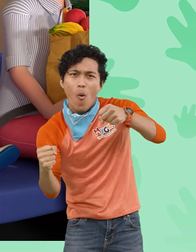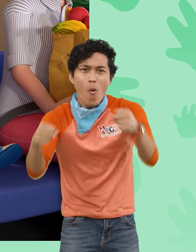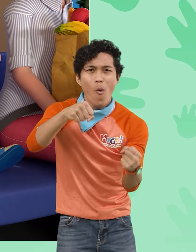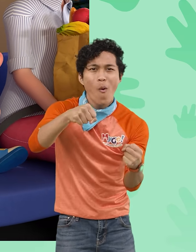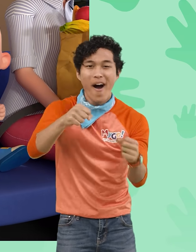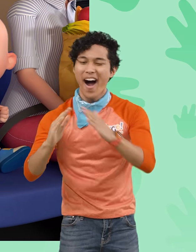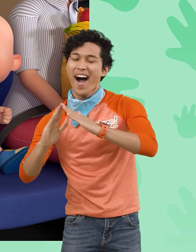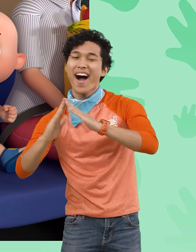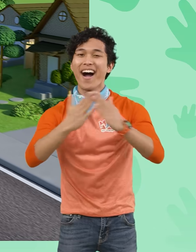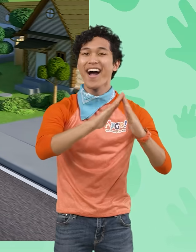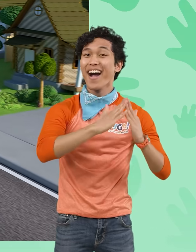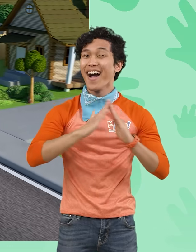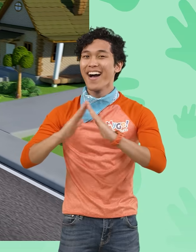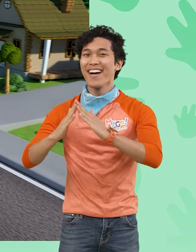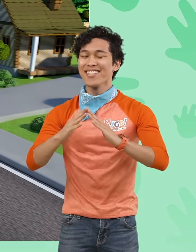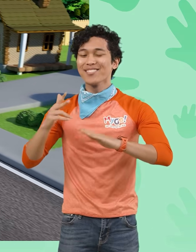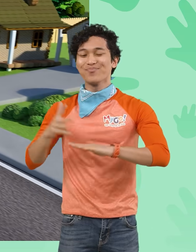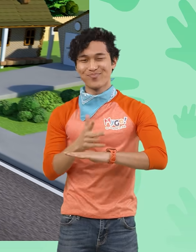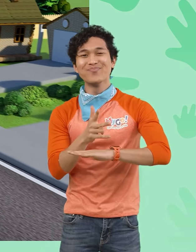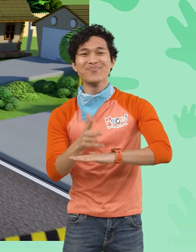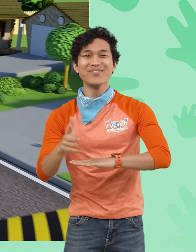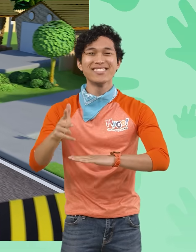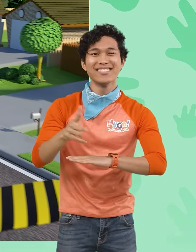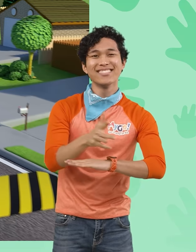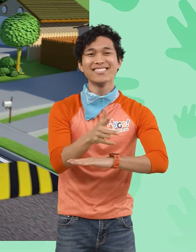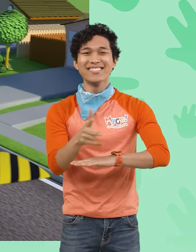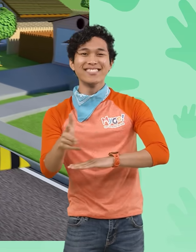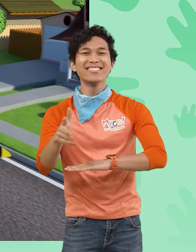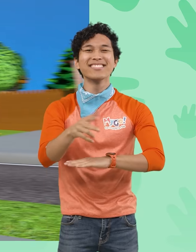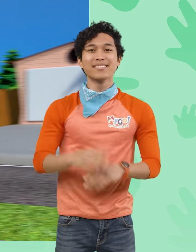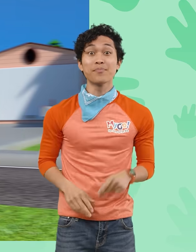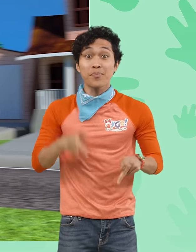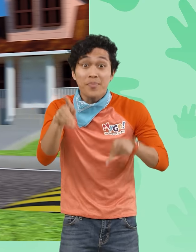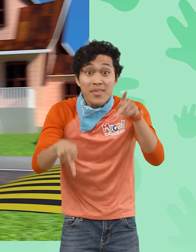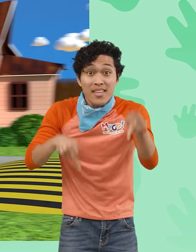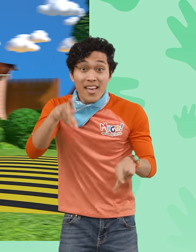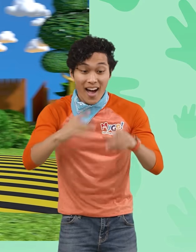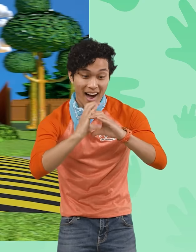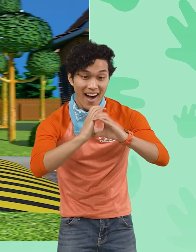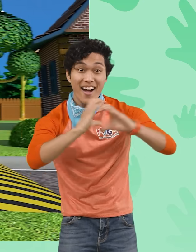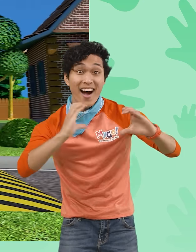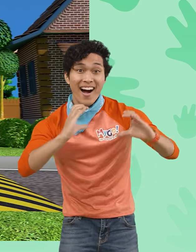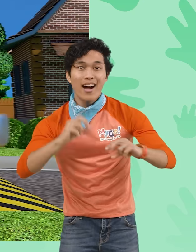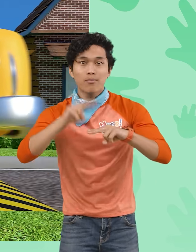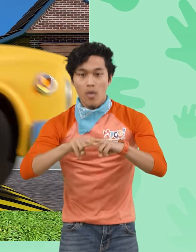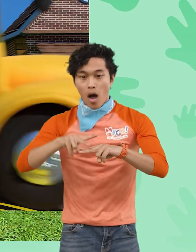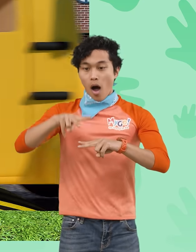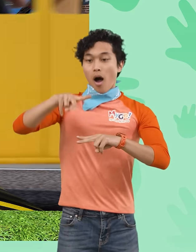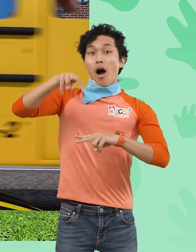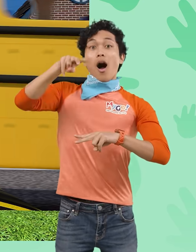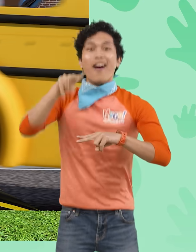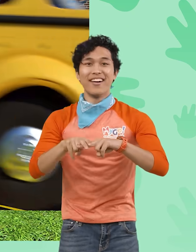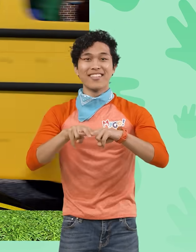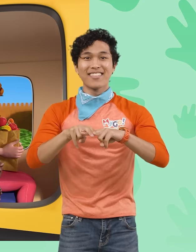vroom, vroom, vroom, all through the town. The people on the bus go